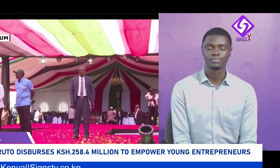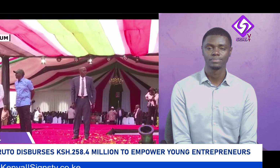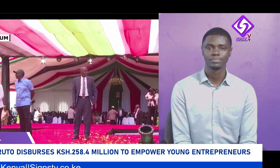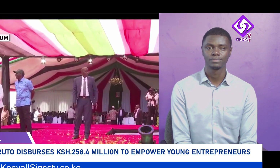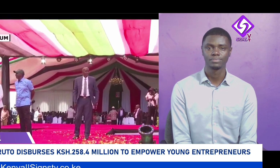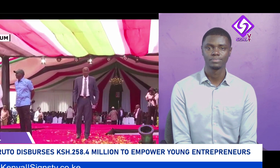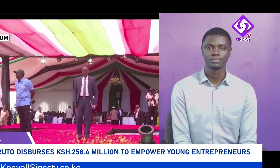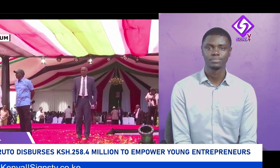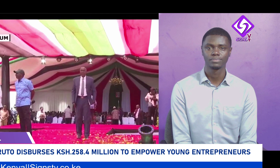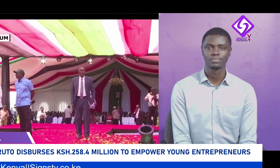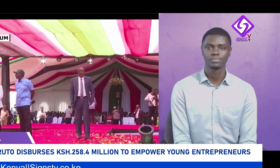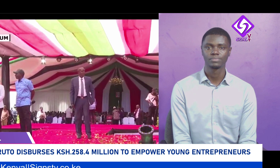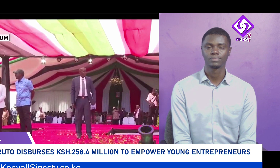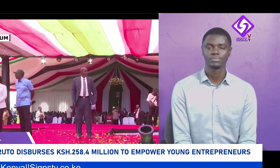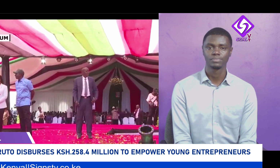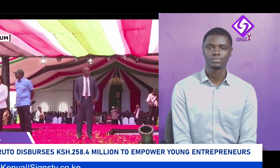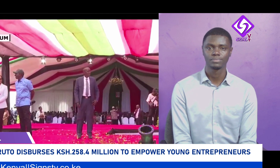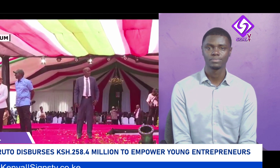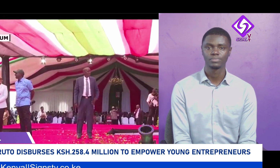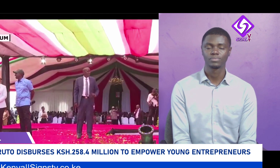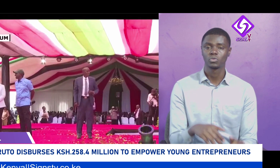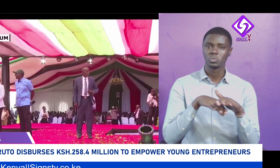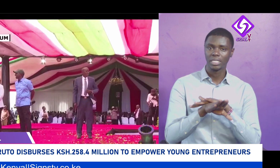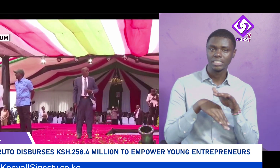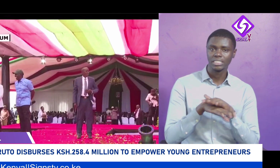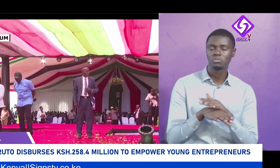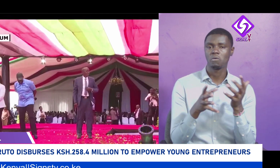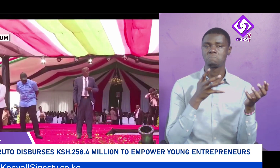To access startup capital for business support cohort 1, dial